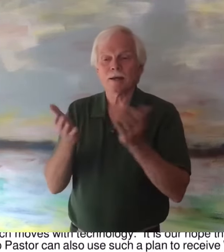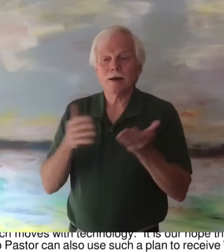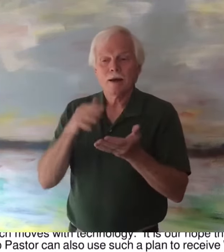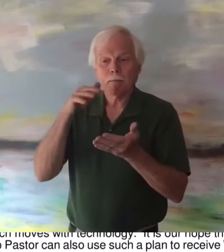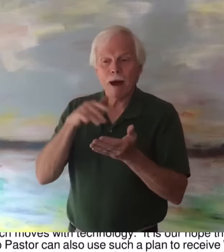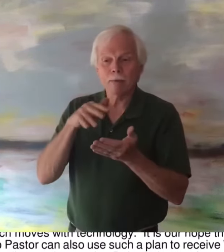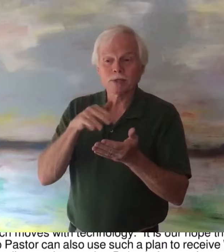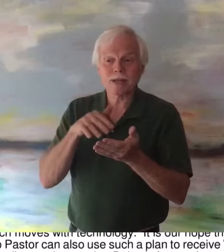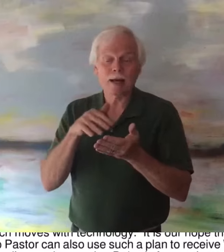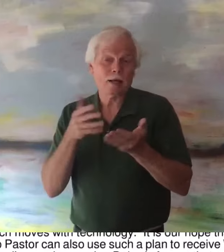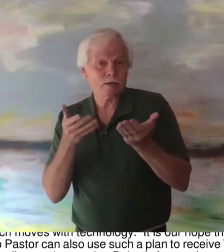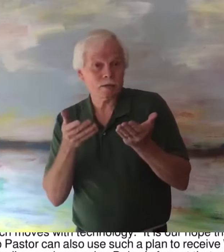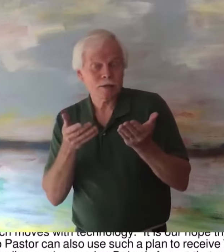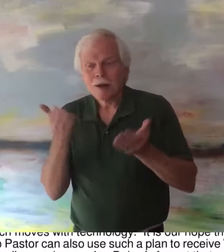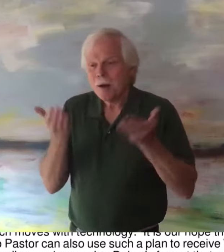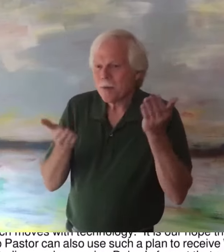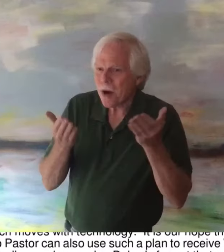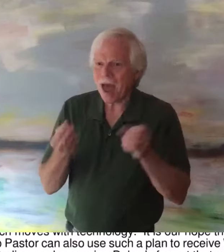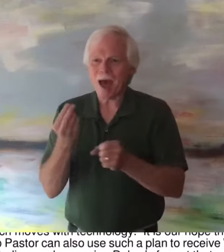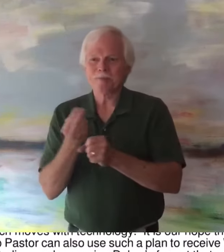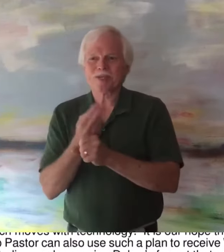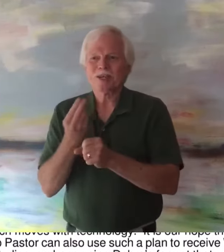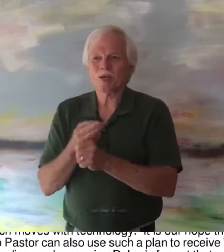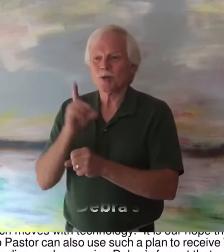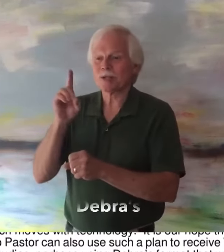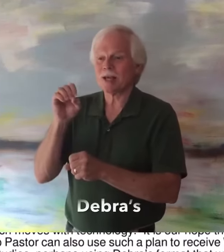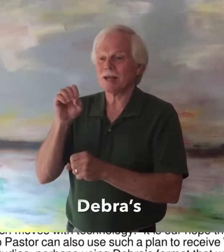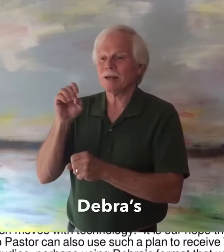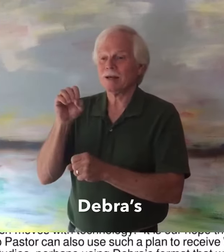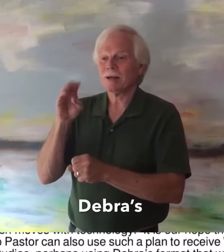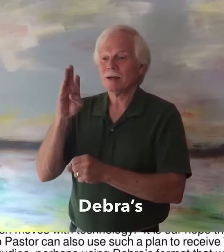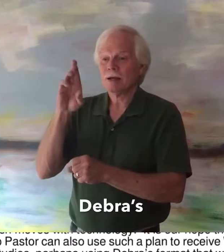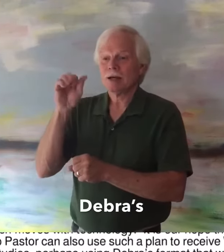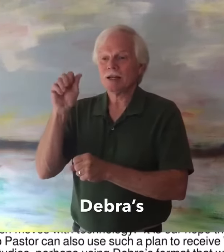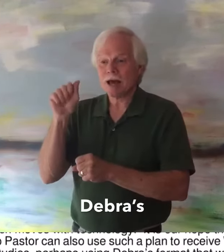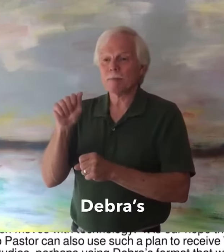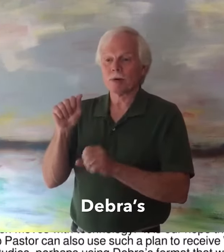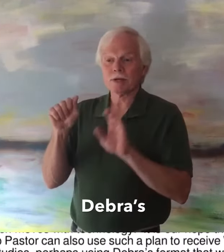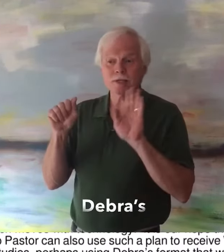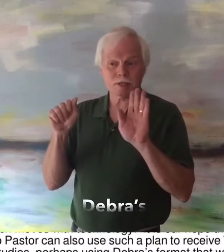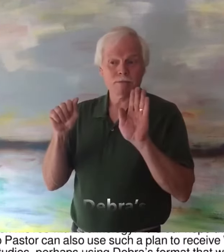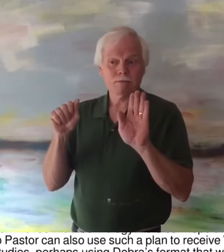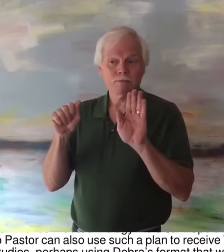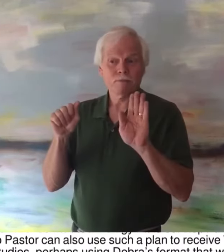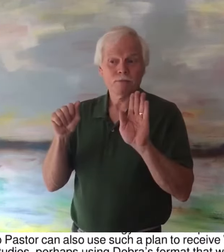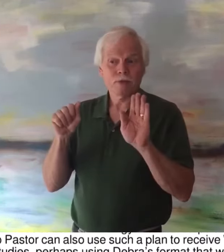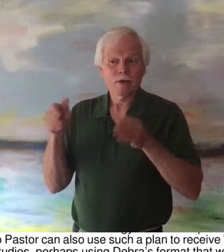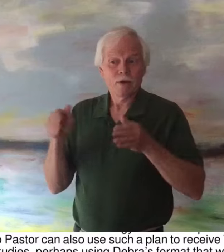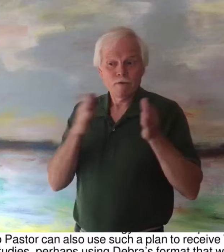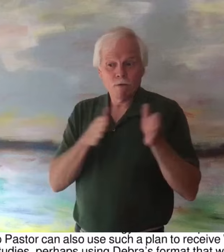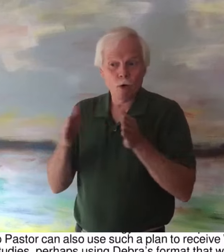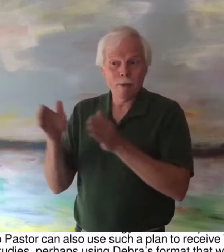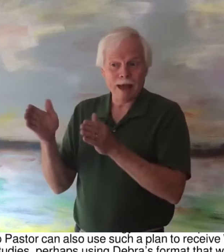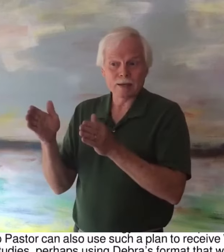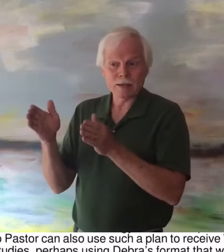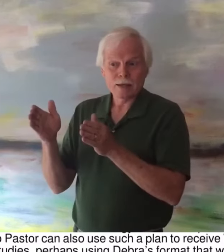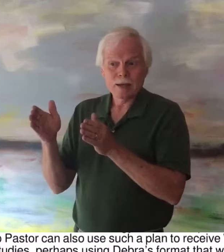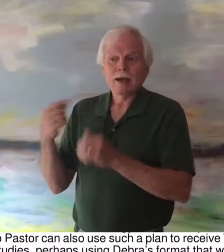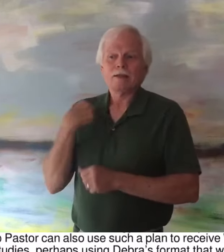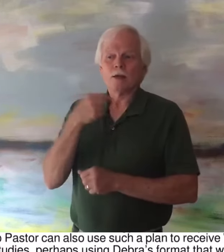Bible studies. Perhaps using Deborah's format that